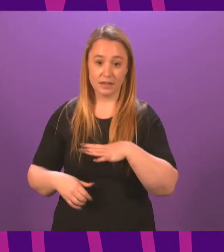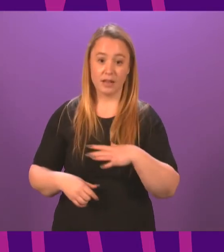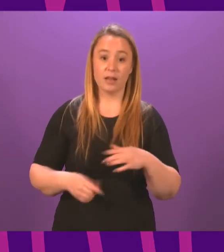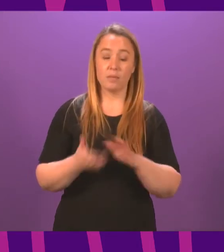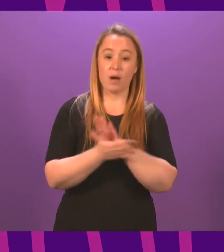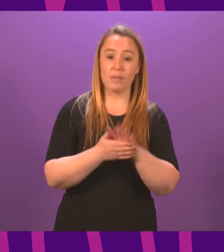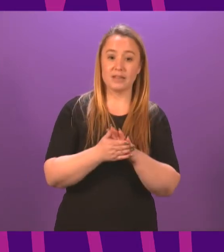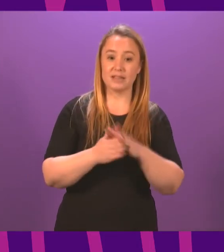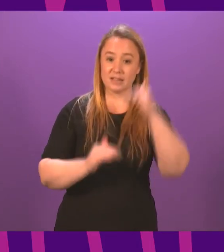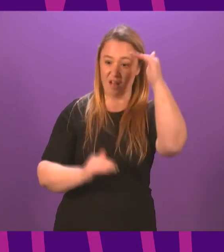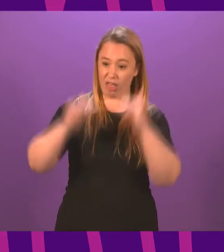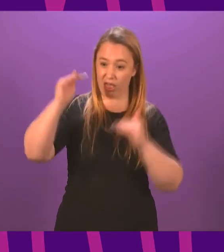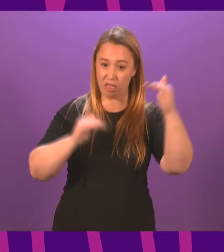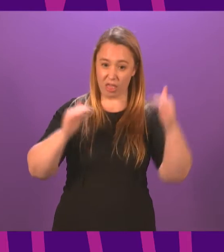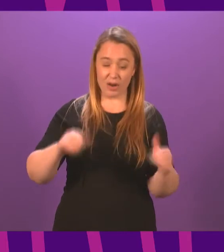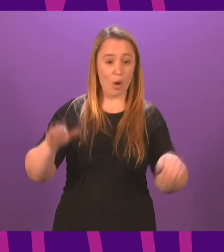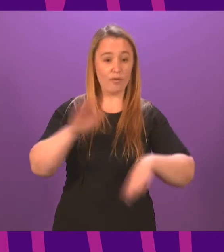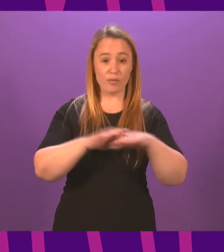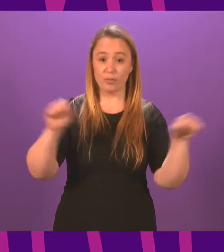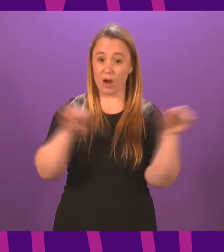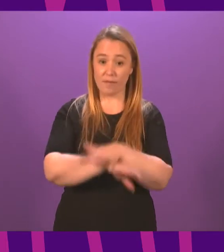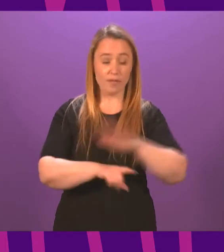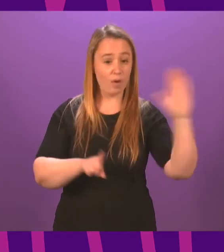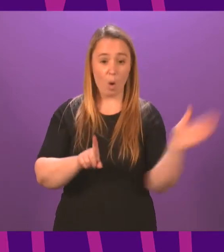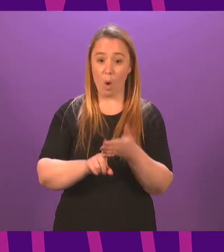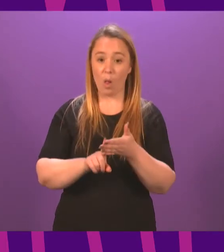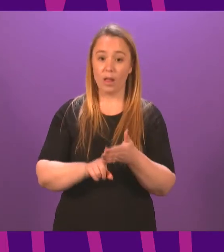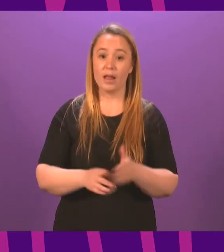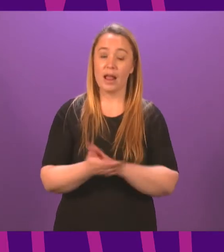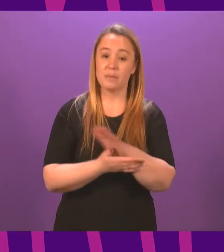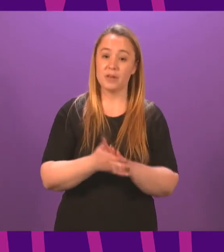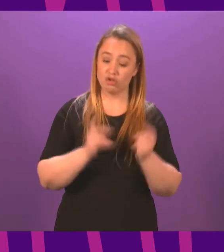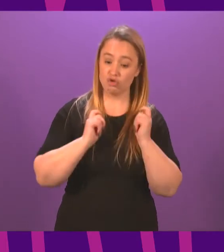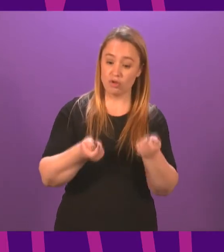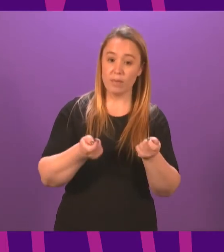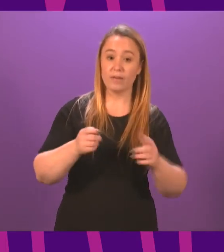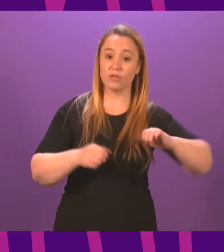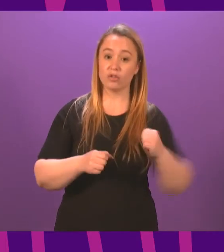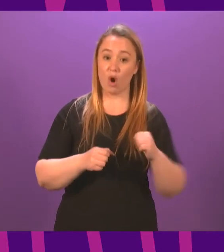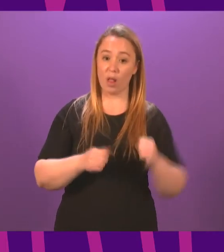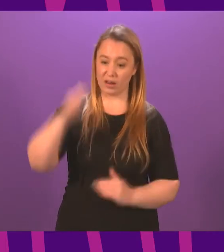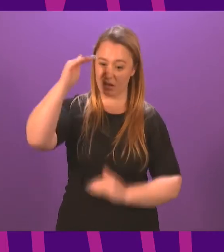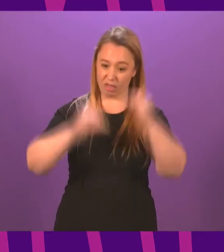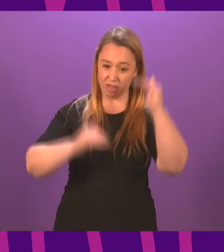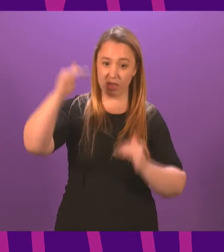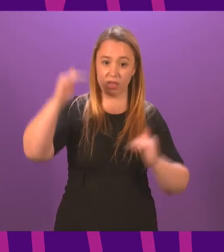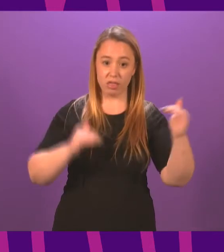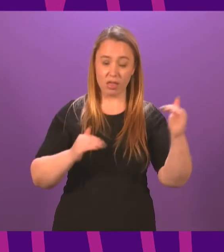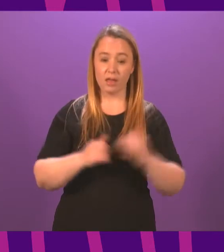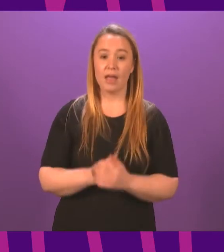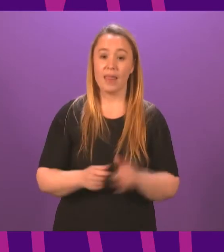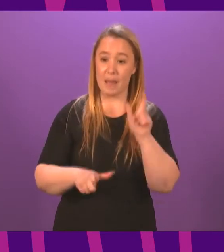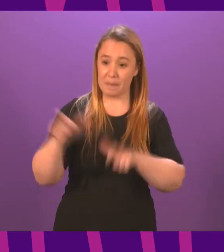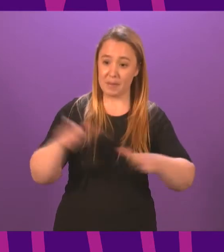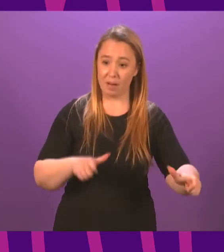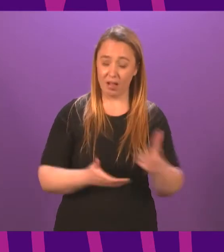application and, as a result, uneven treatment across Scotland. And the risk is this uncertainty will eat away